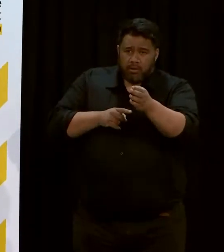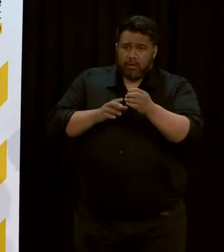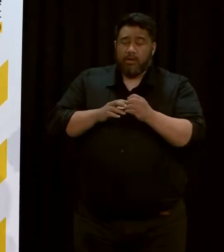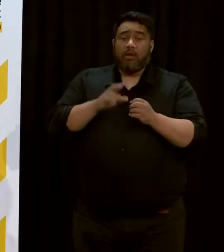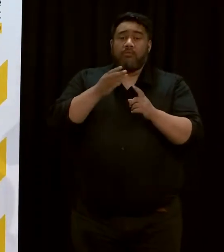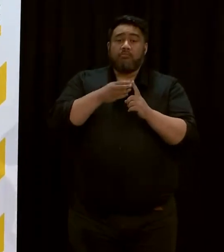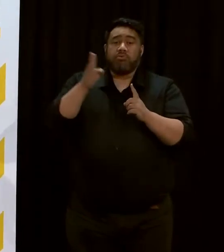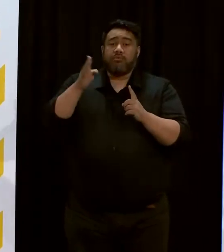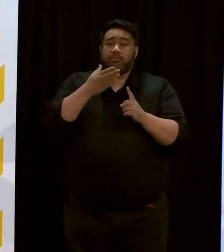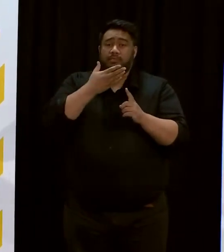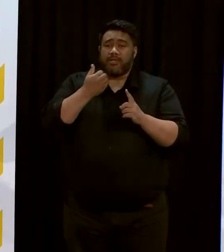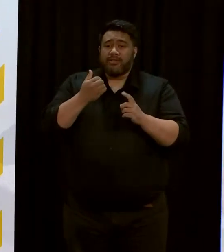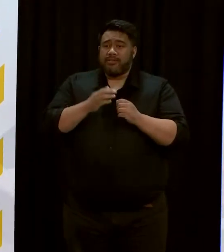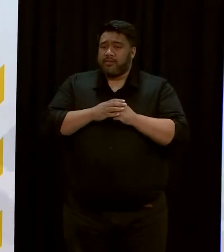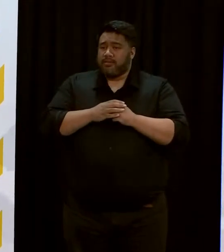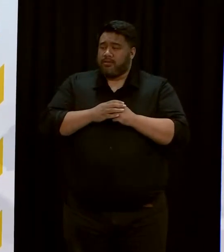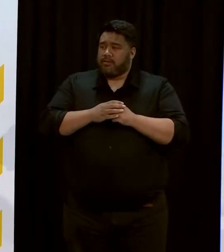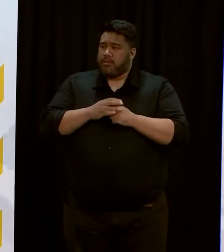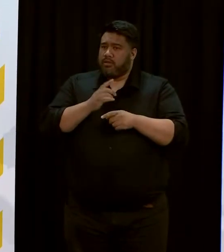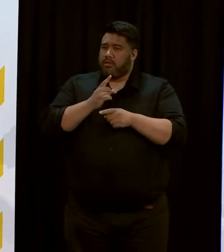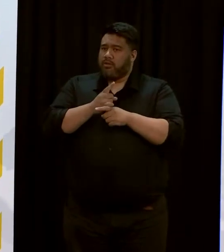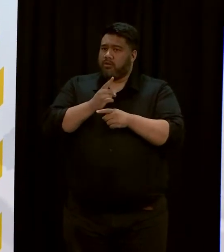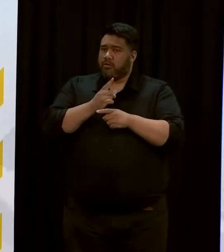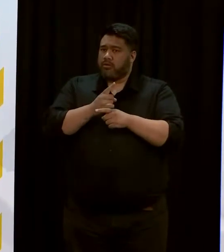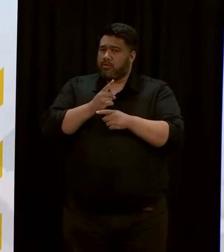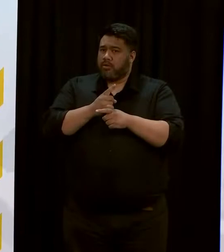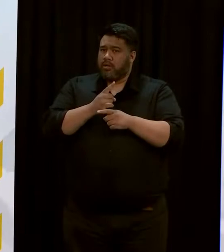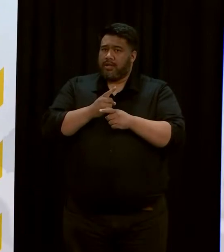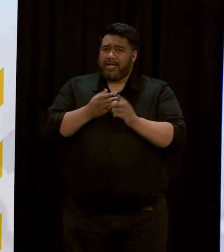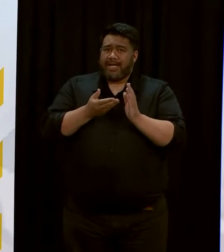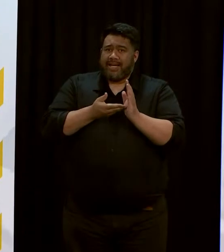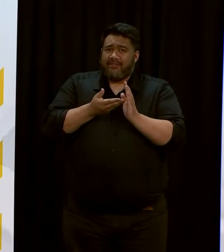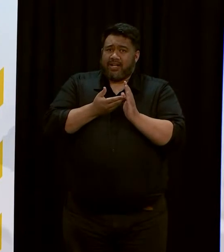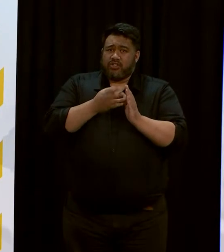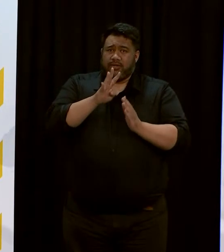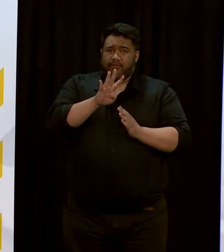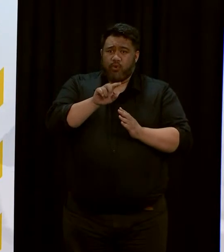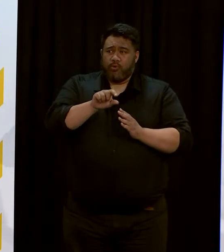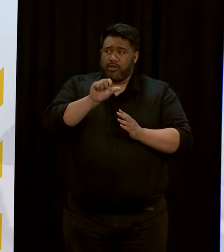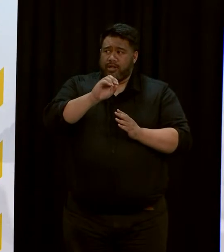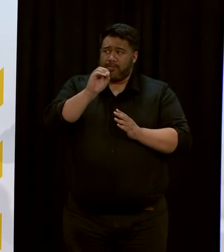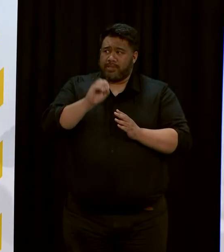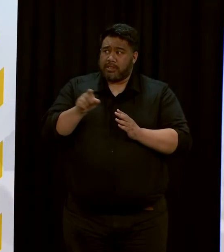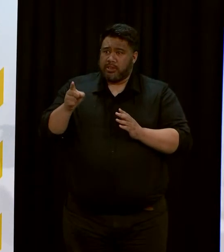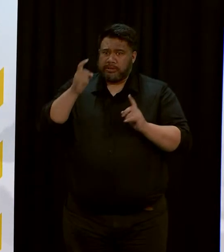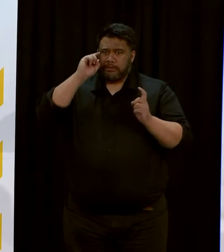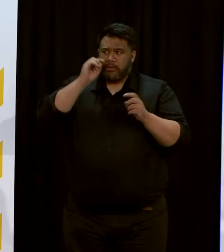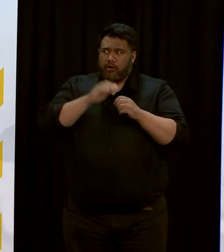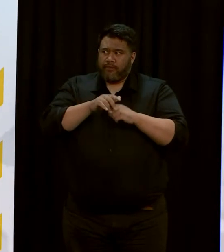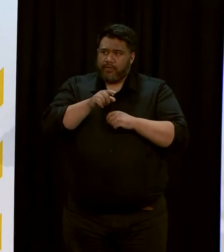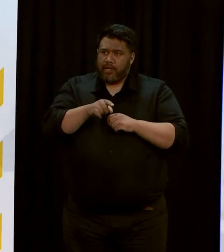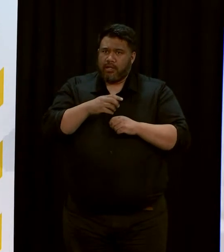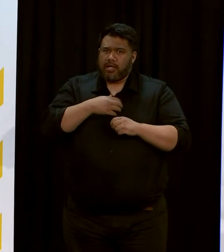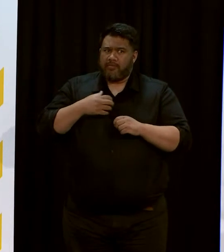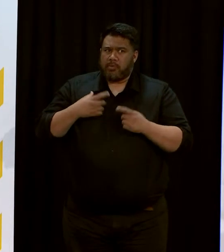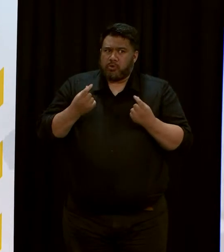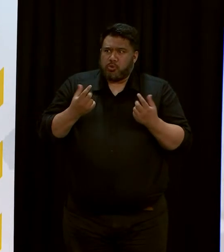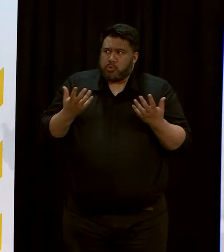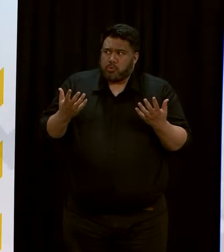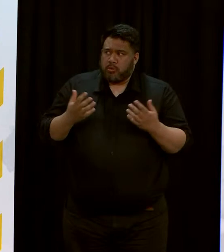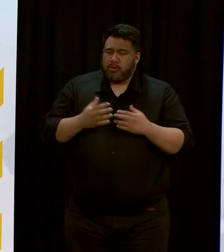different tack, how concerned are you about the 4.9% inflation rate, and is the government going to do anything to try and control it?